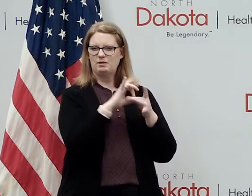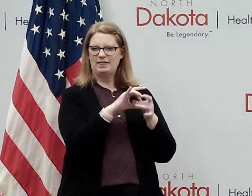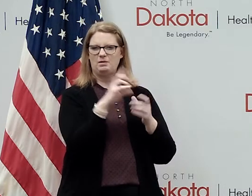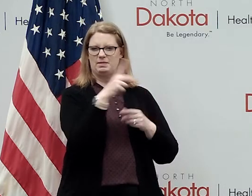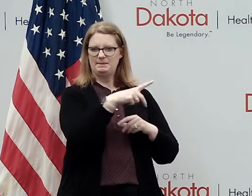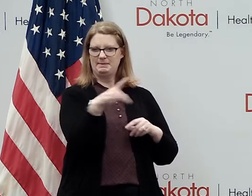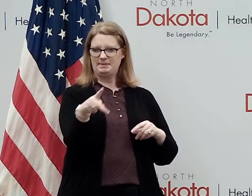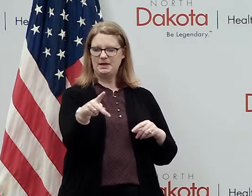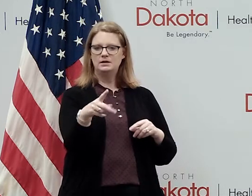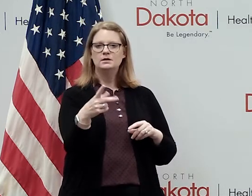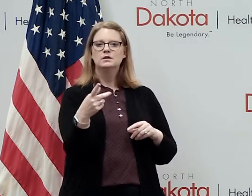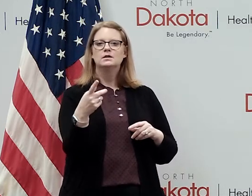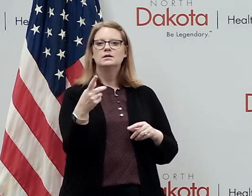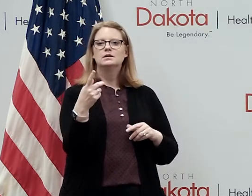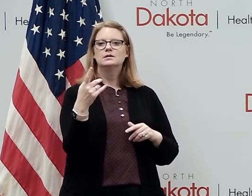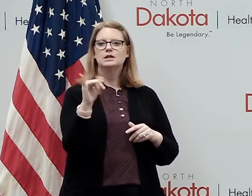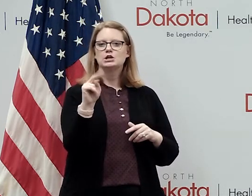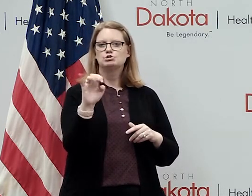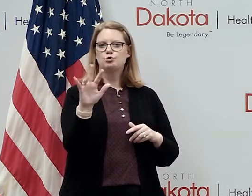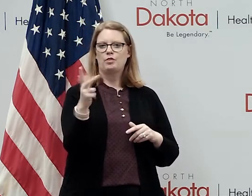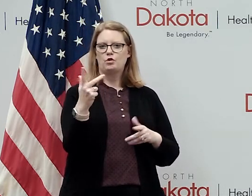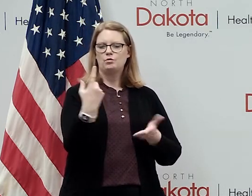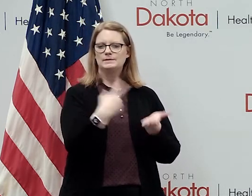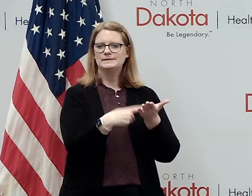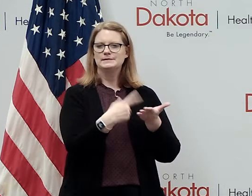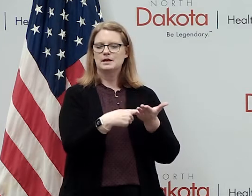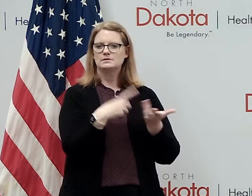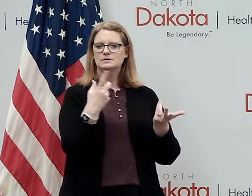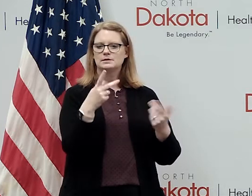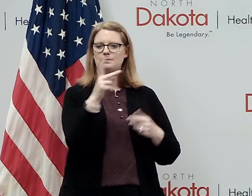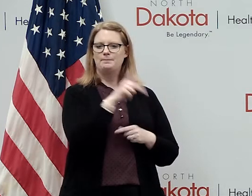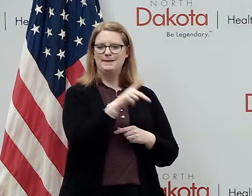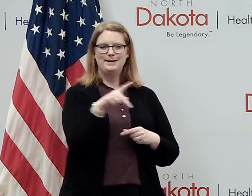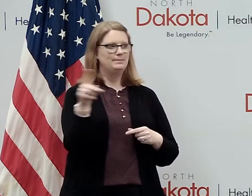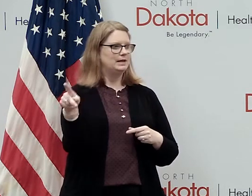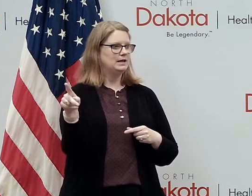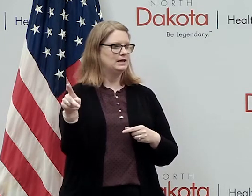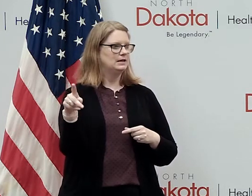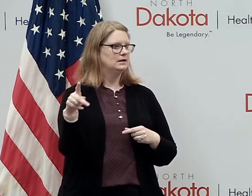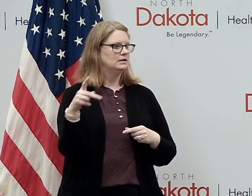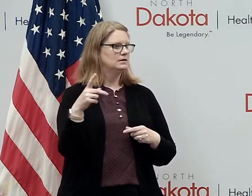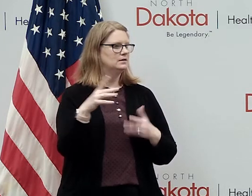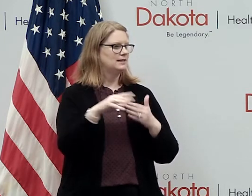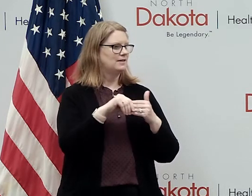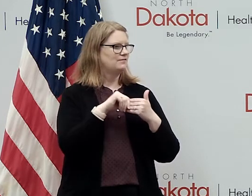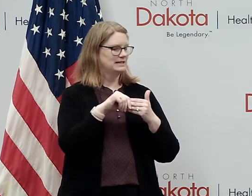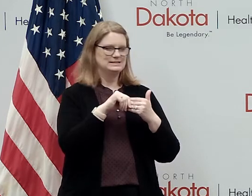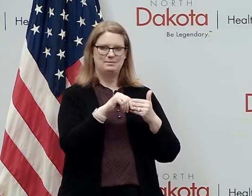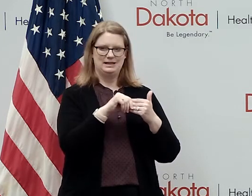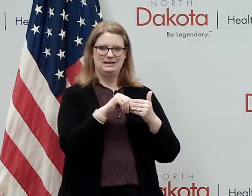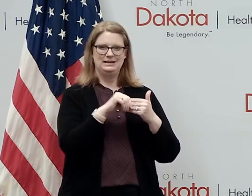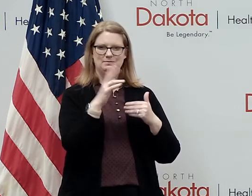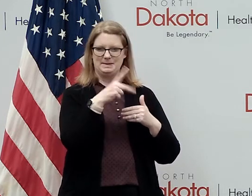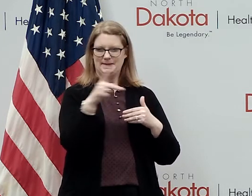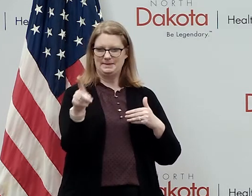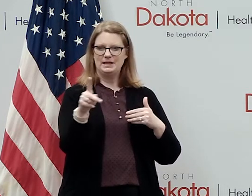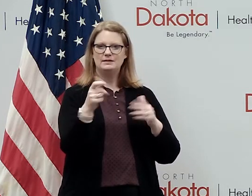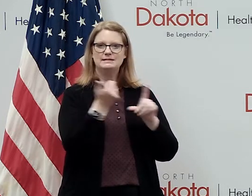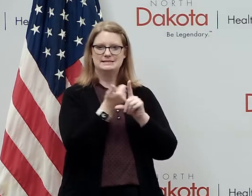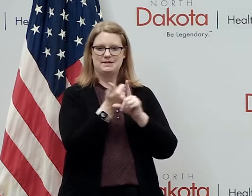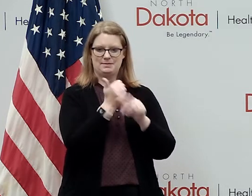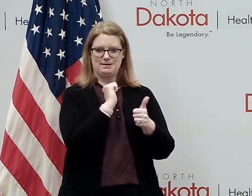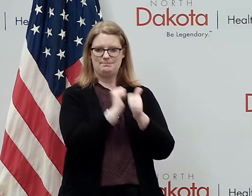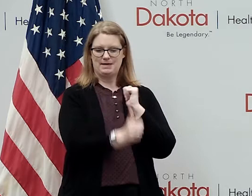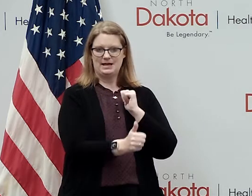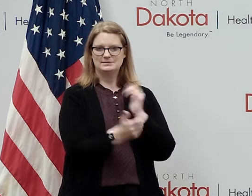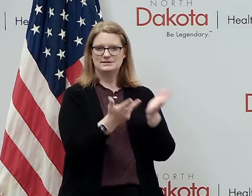PPP. During our press conference on June 3rd, we shared that the Paycheck Protection Program Flexibility Act had been passed